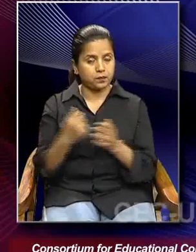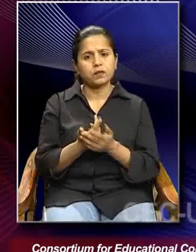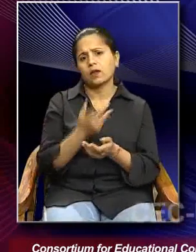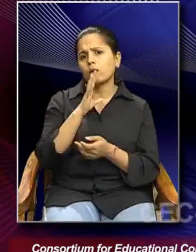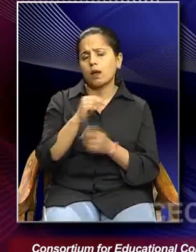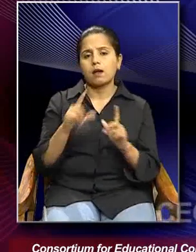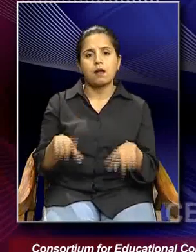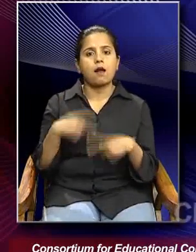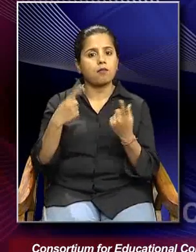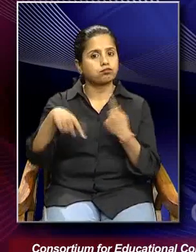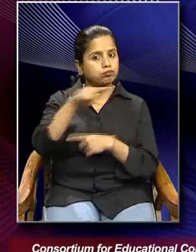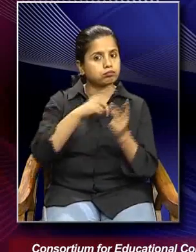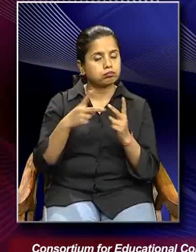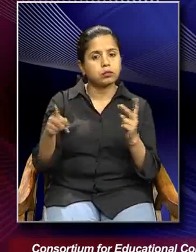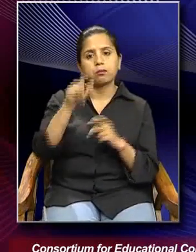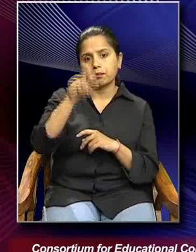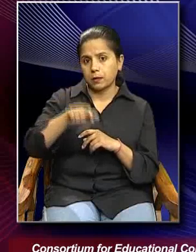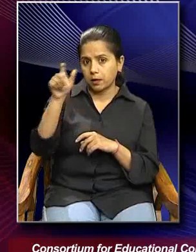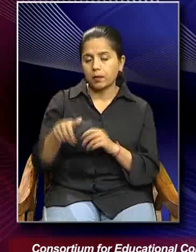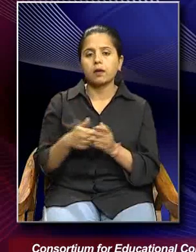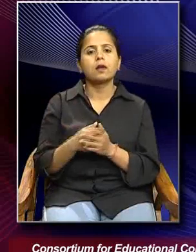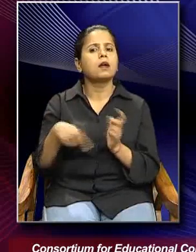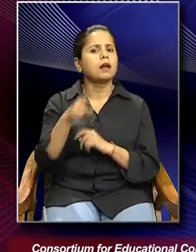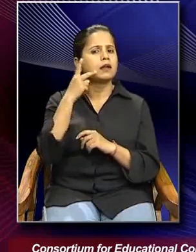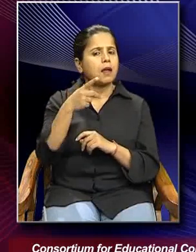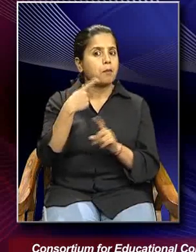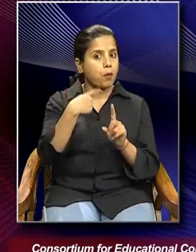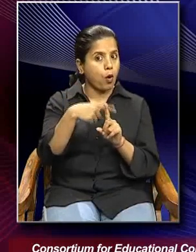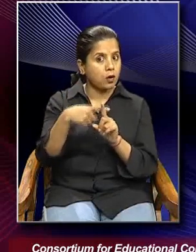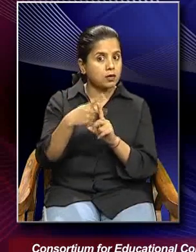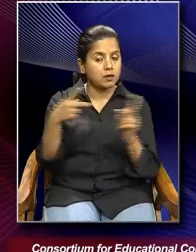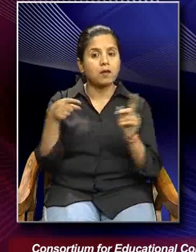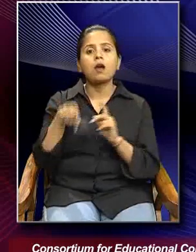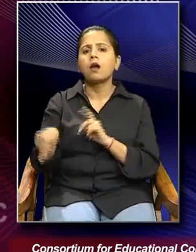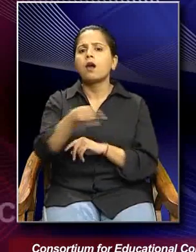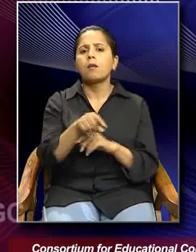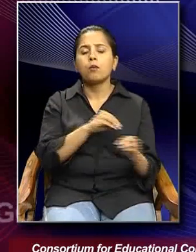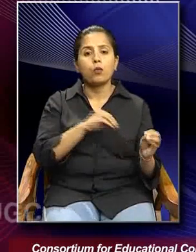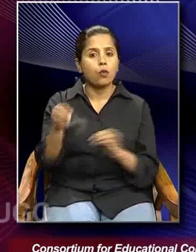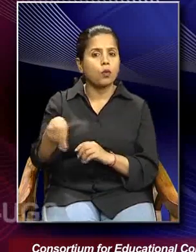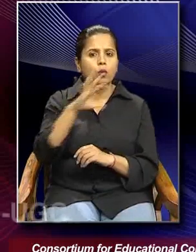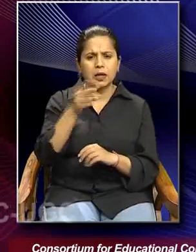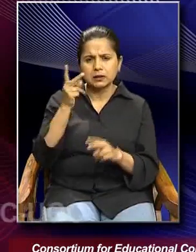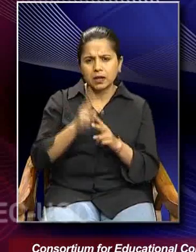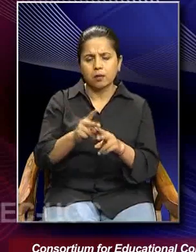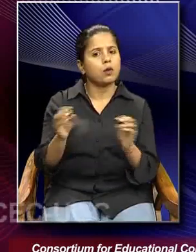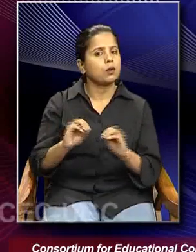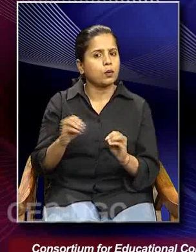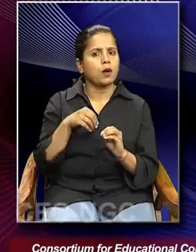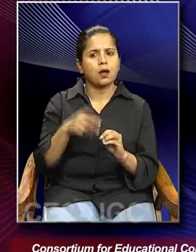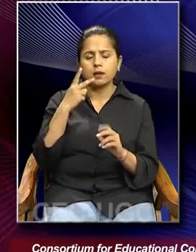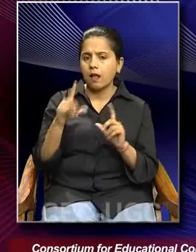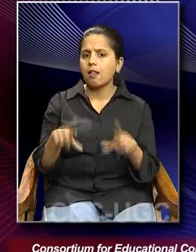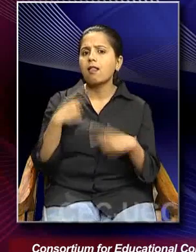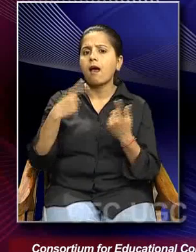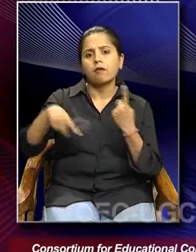the life cycle of individual also. The possibility of migration does not remain the same throughout the life cycle